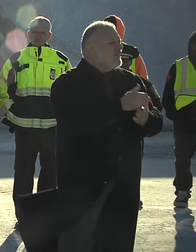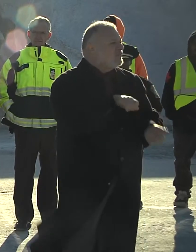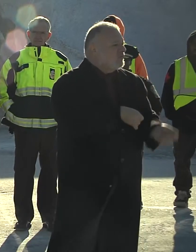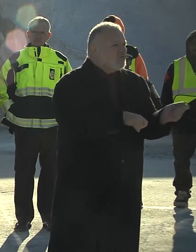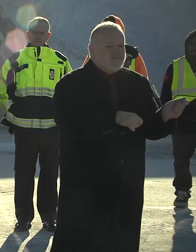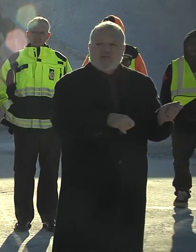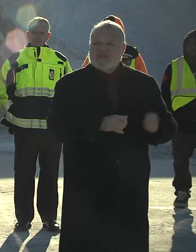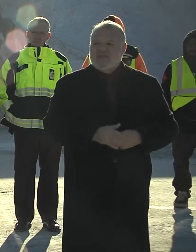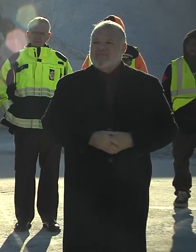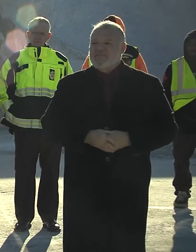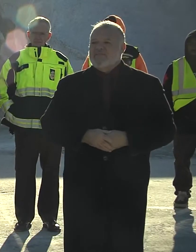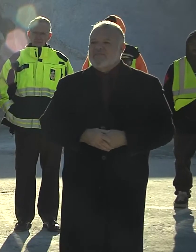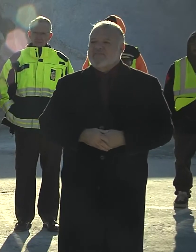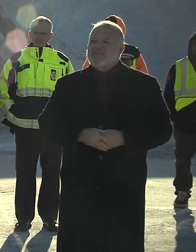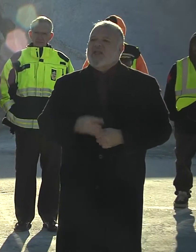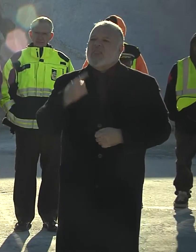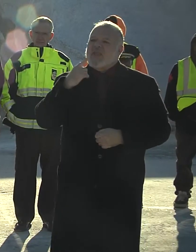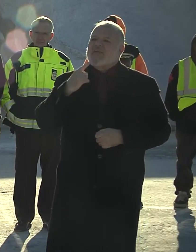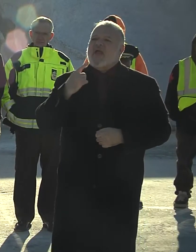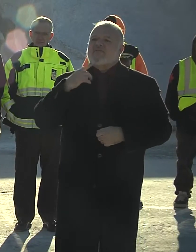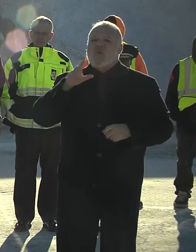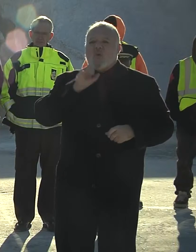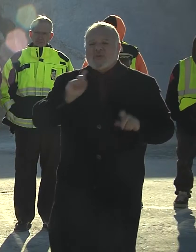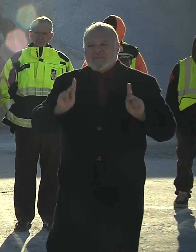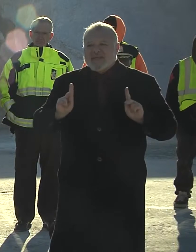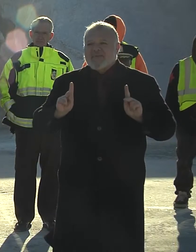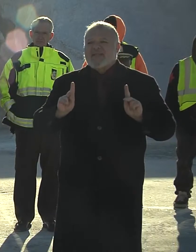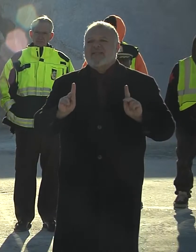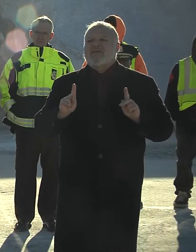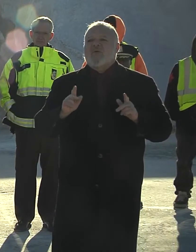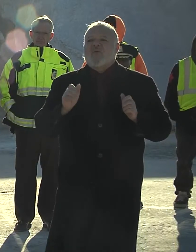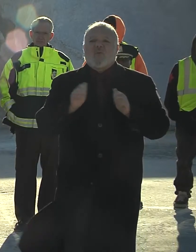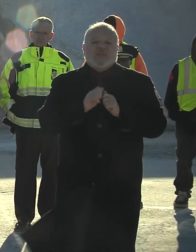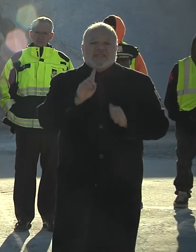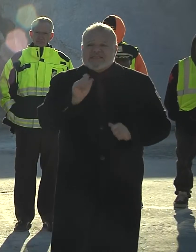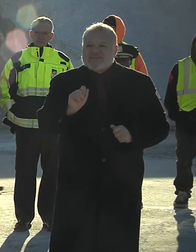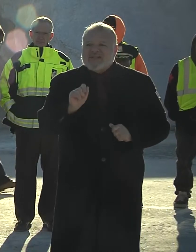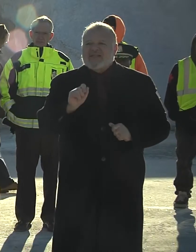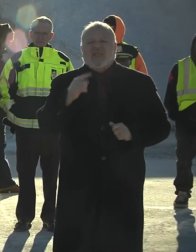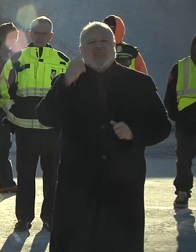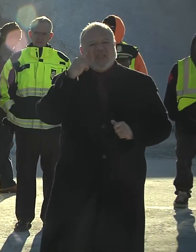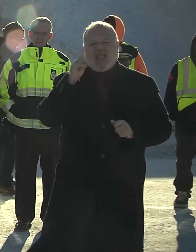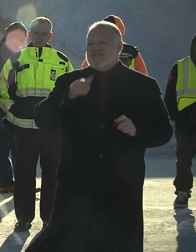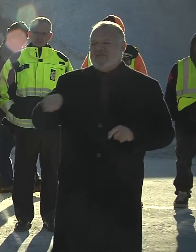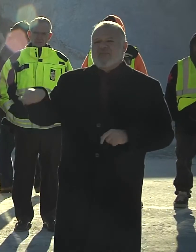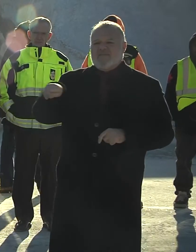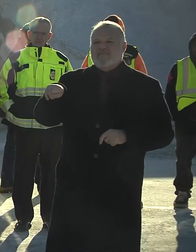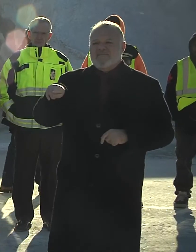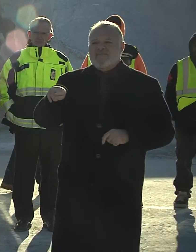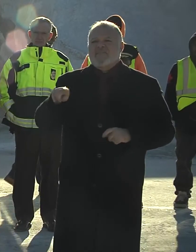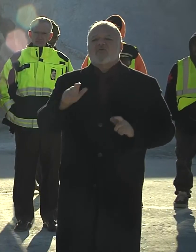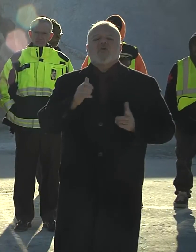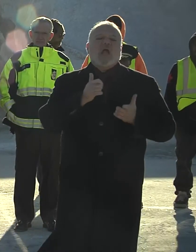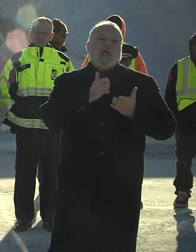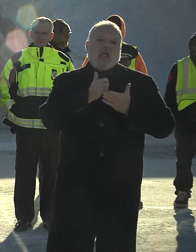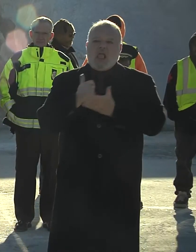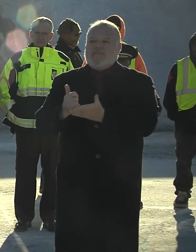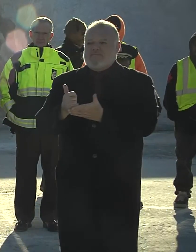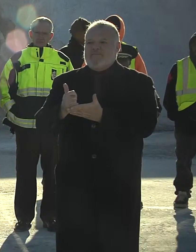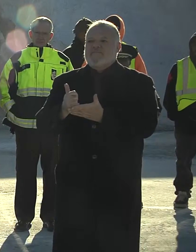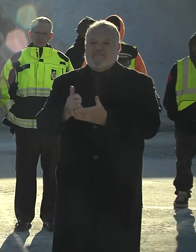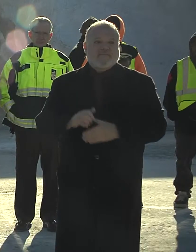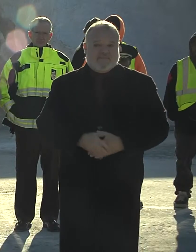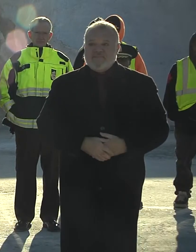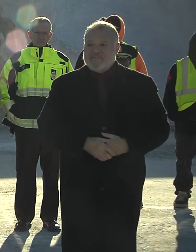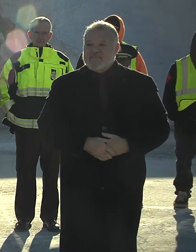Keep your elderly neighbors in mind and persons with disabilities in mind when you are shoveling snow. Help them out. Be the change you want to see in your